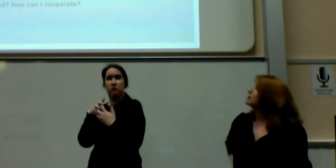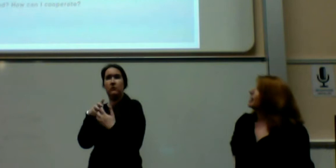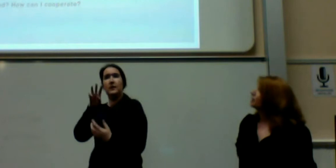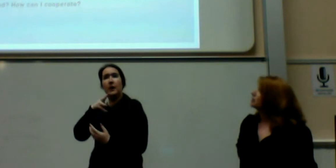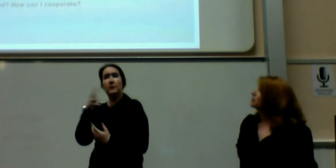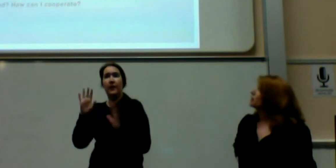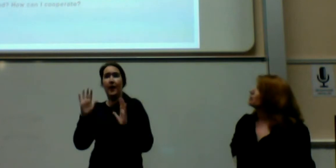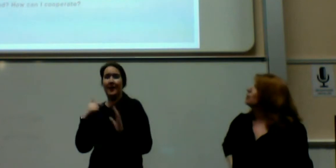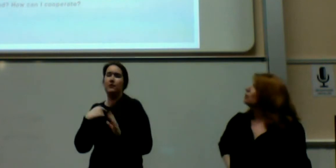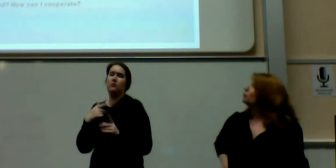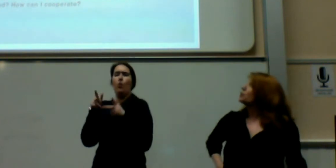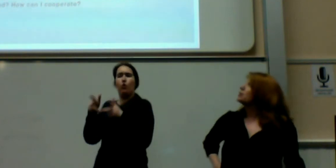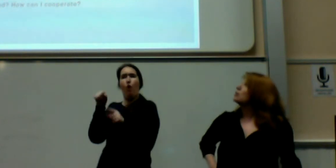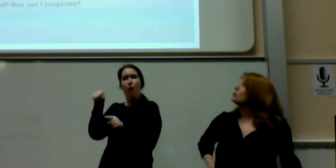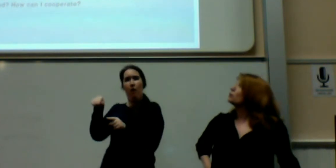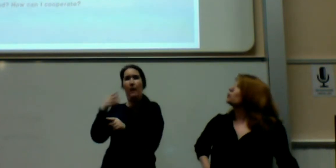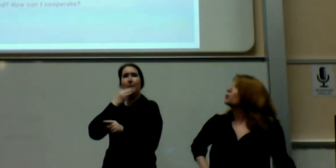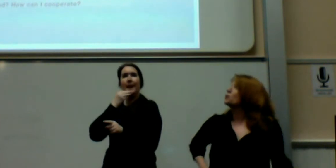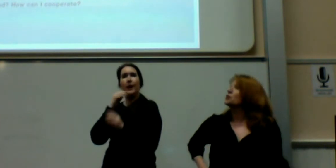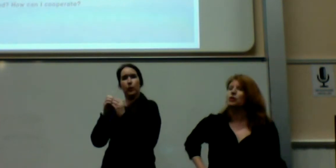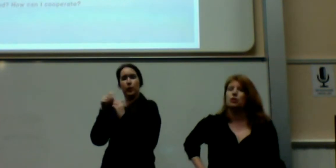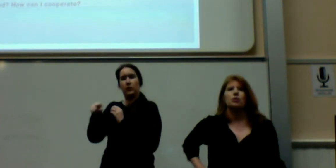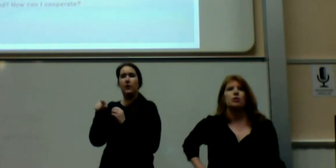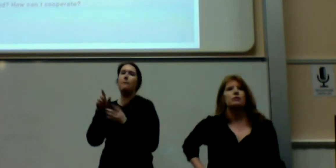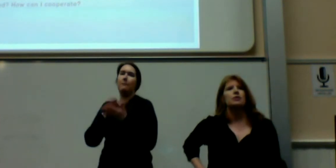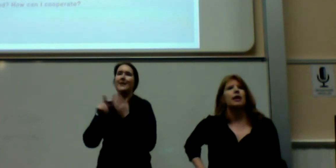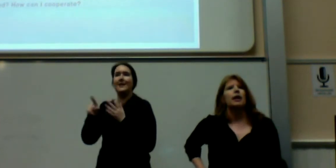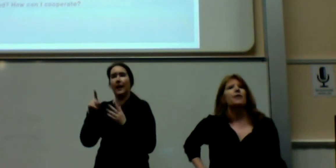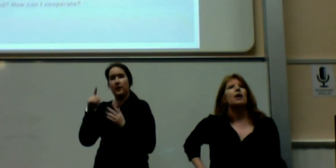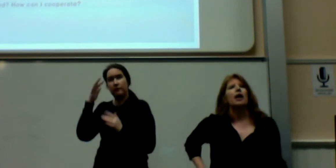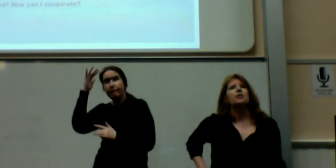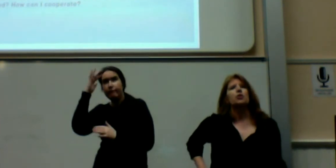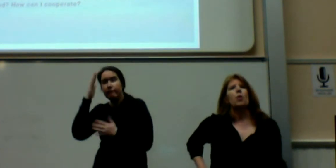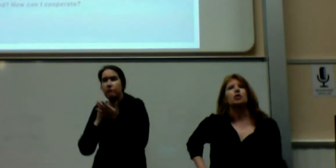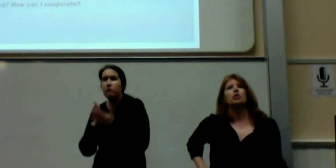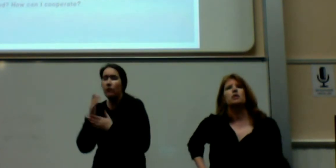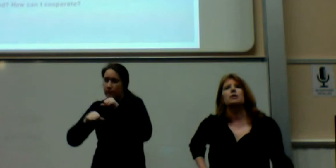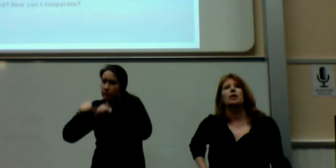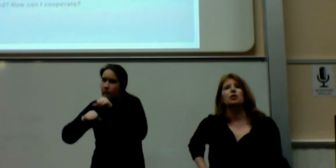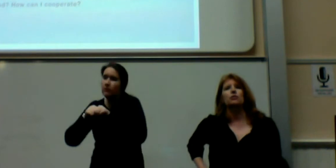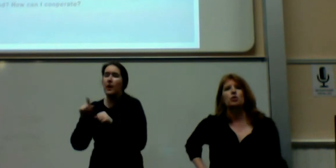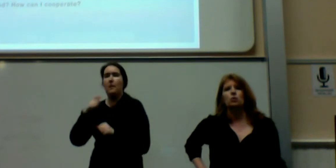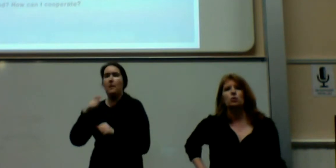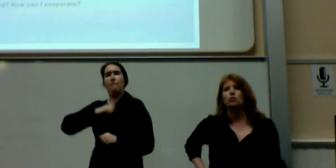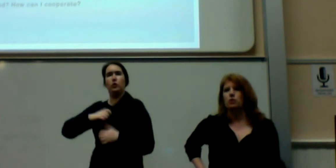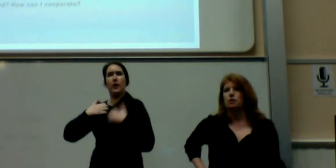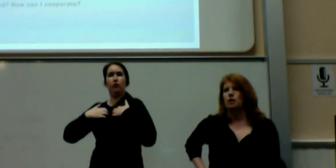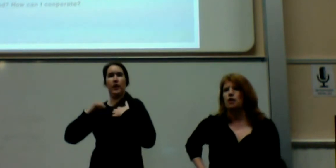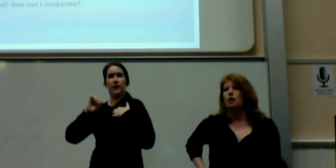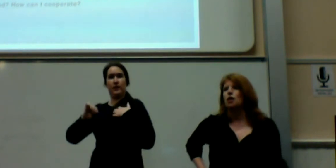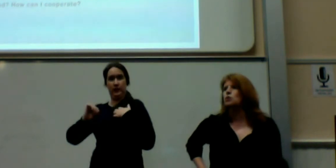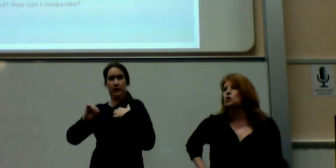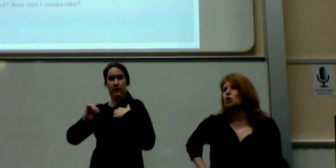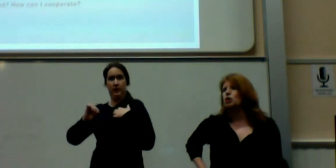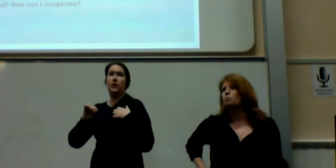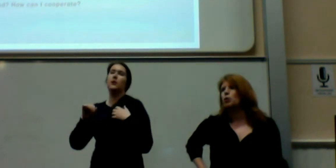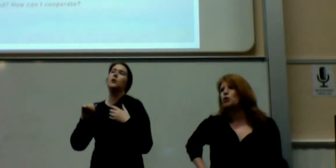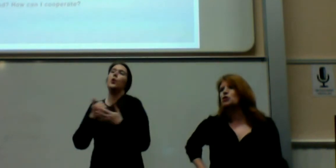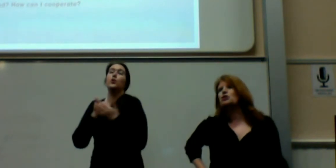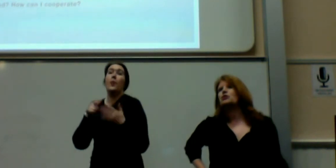as having something reasoning through personal interest. And the kinds of questions that an individual who's reasoning